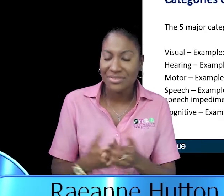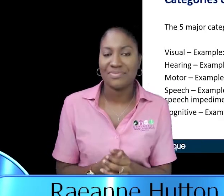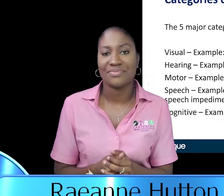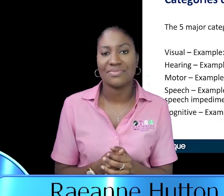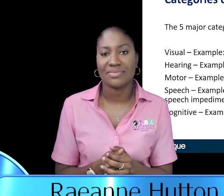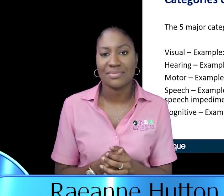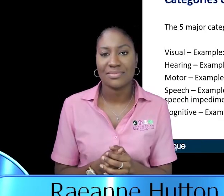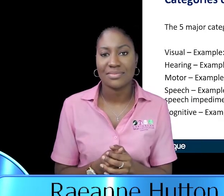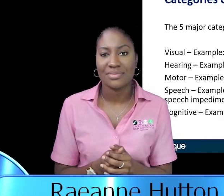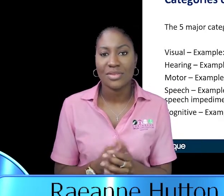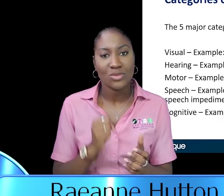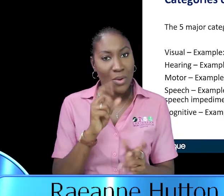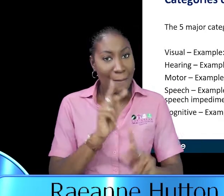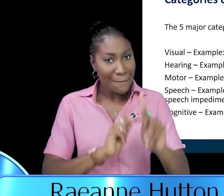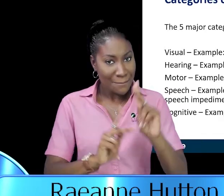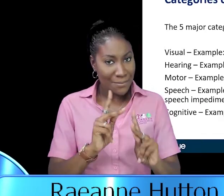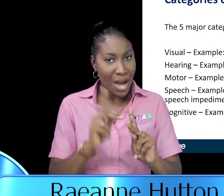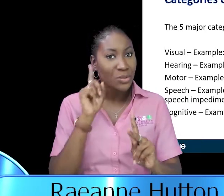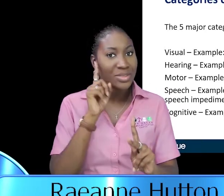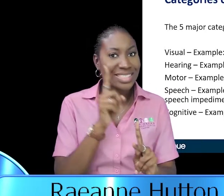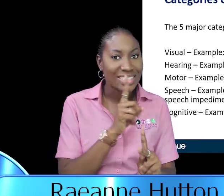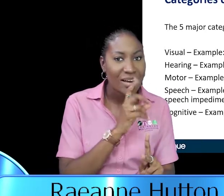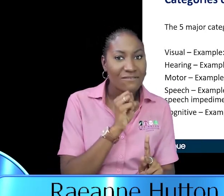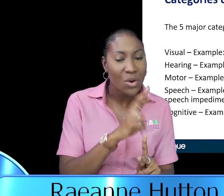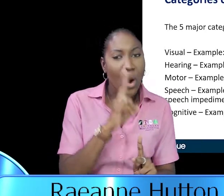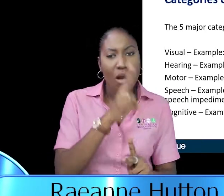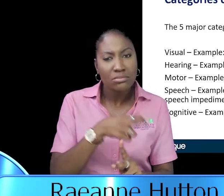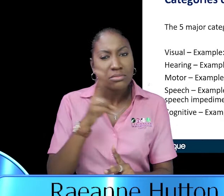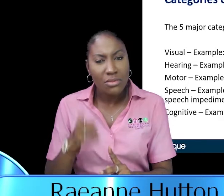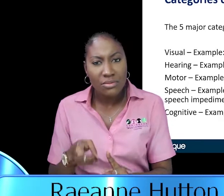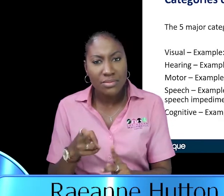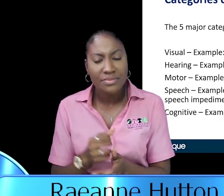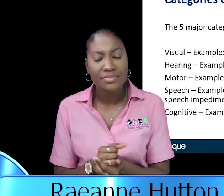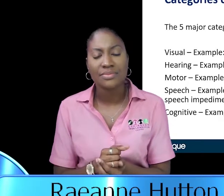So people who are deaf or have limited hearing also,